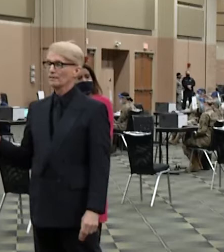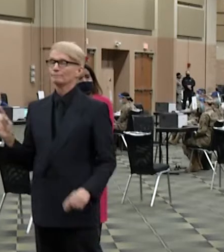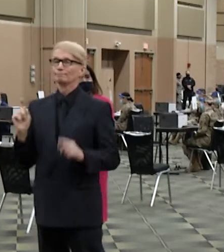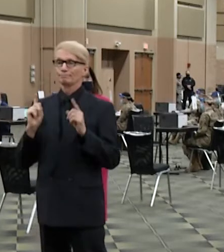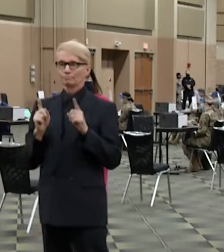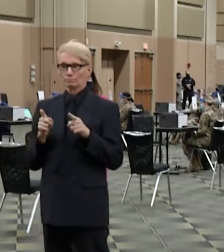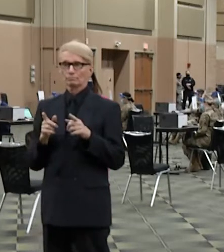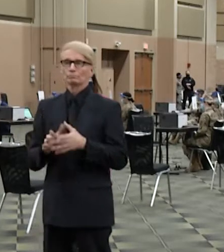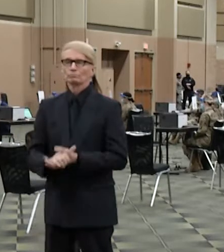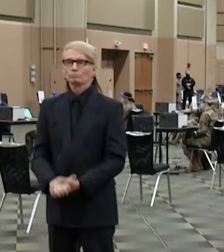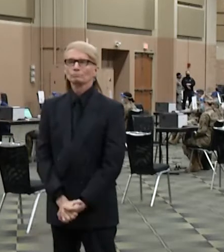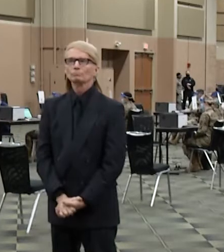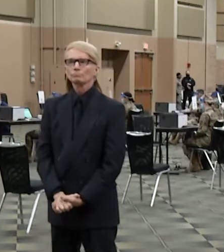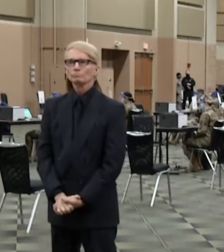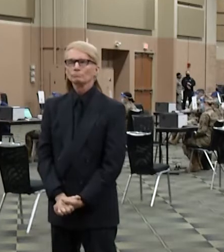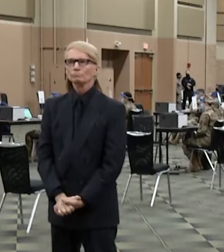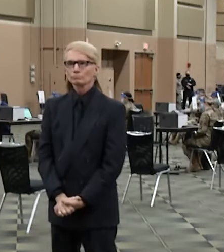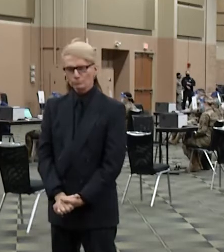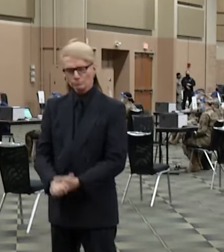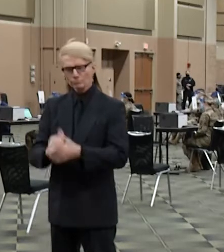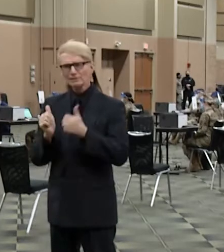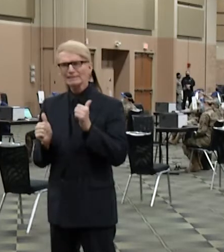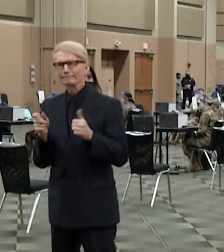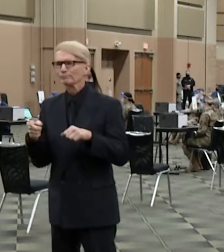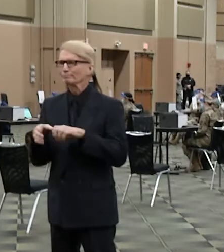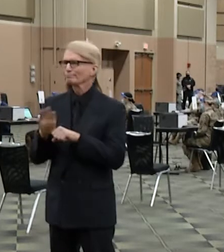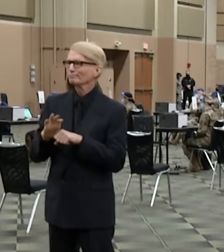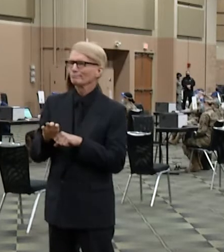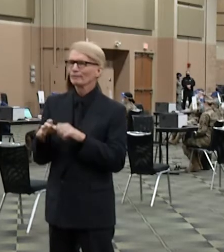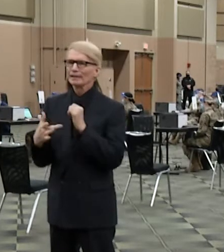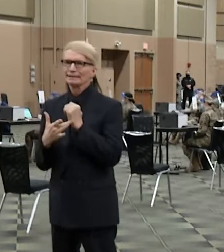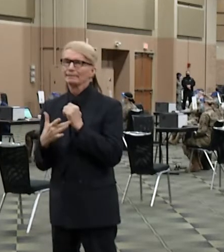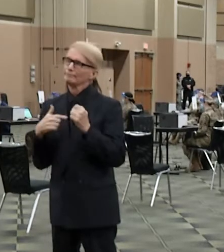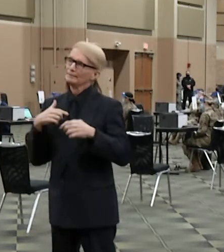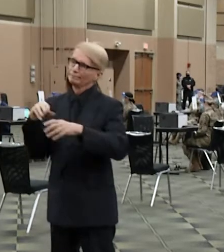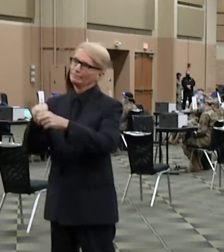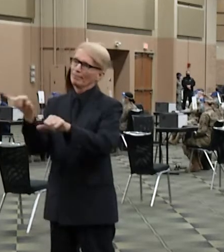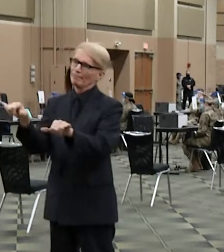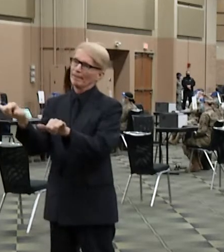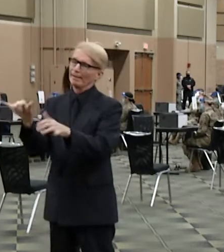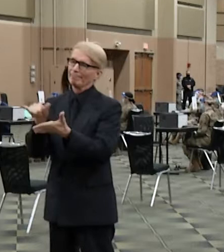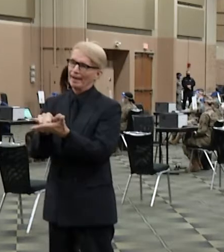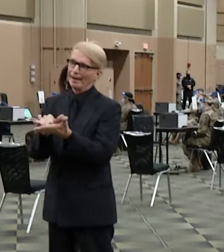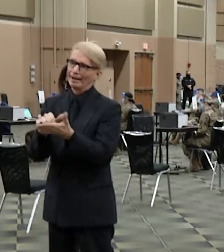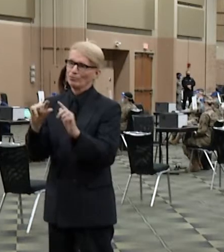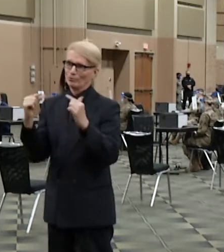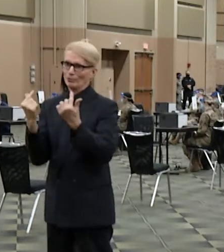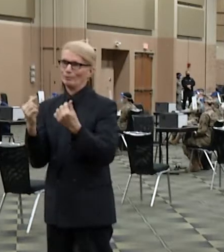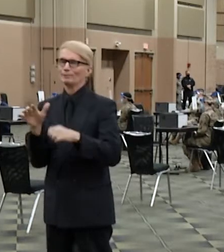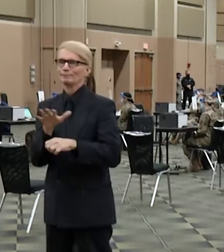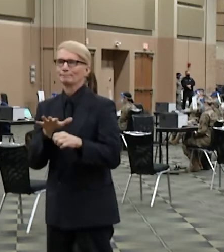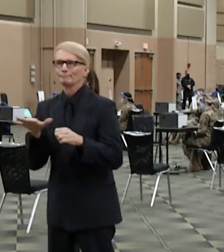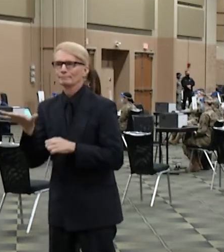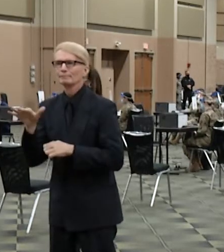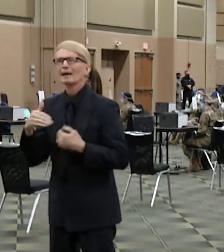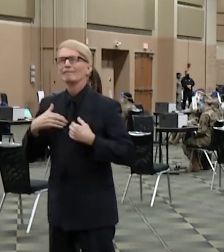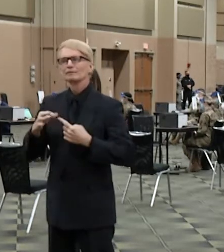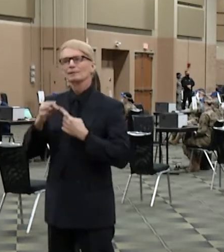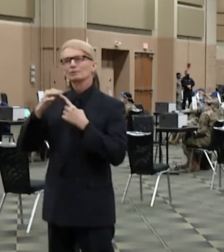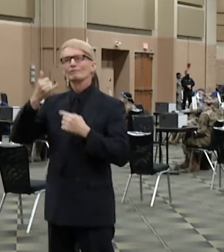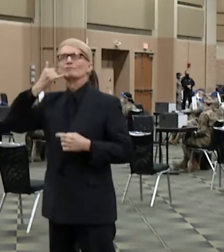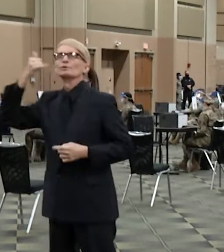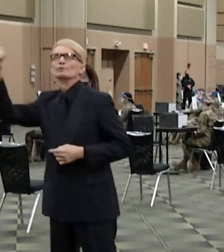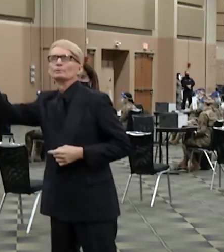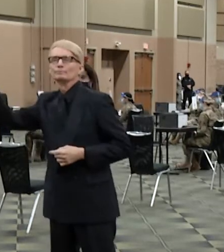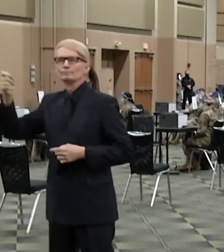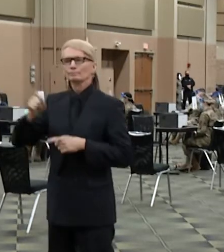For those of us who are not technologically savvy, I include myself in that category, we also have established a hotline for